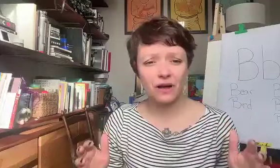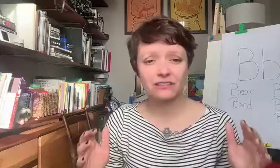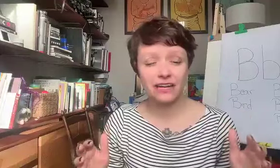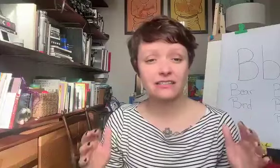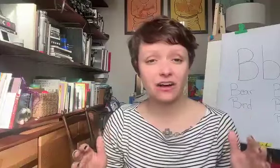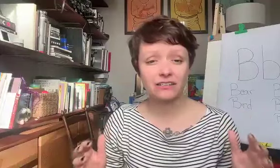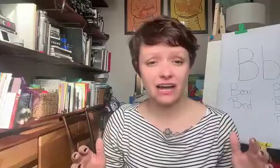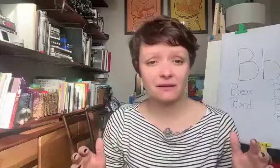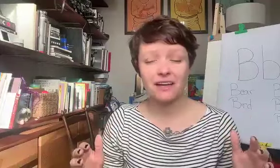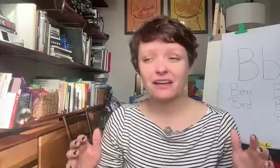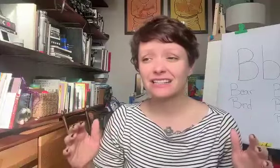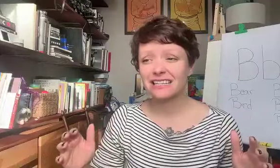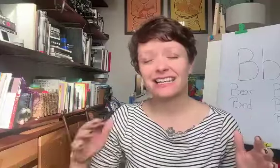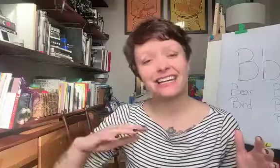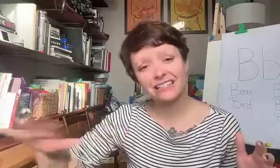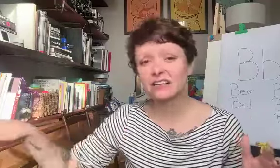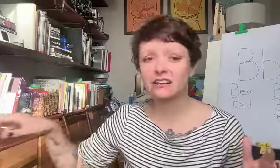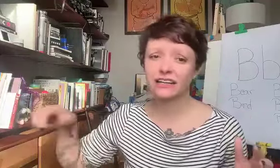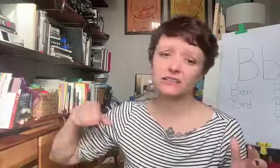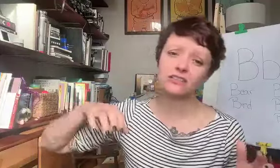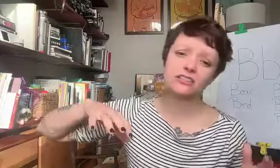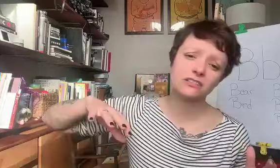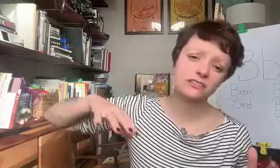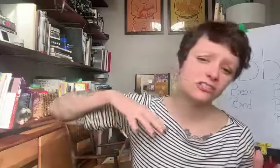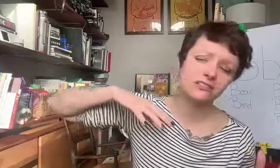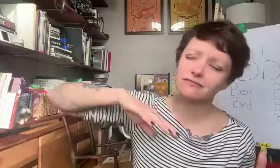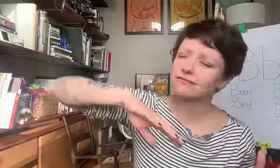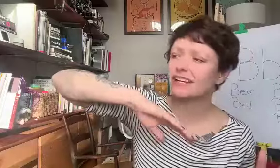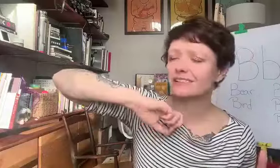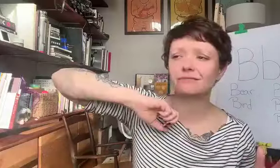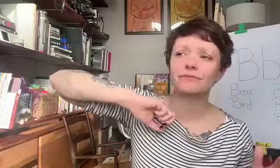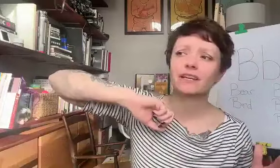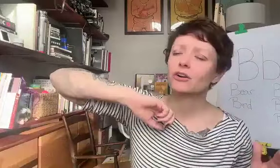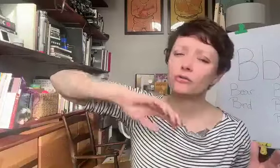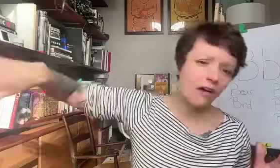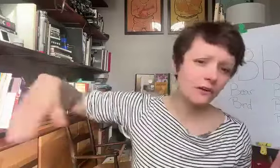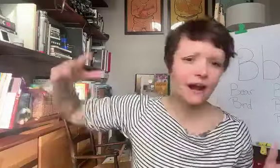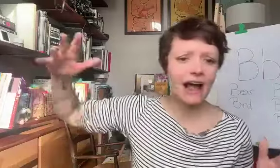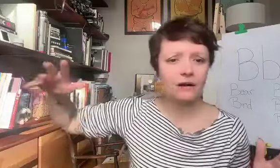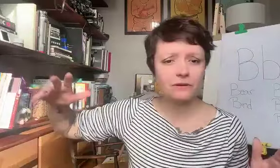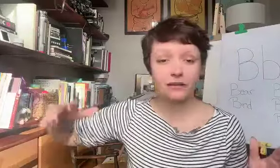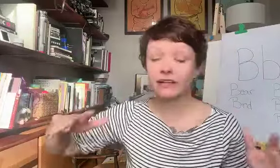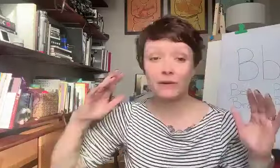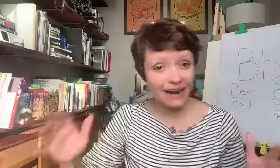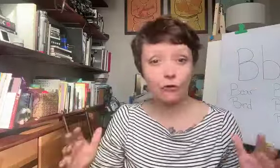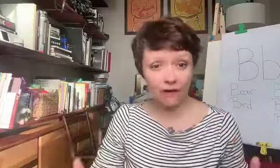that takes a long time because then the kids start like crawling around and you're like, we gotta go